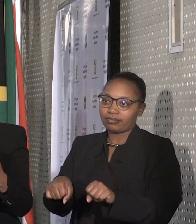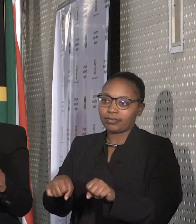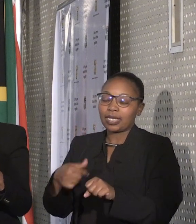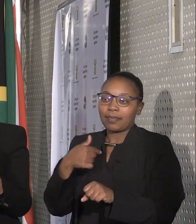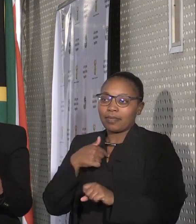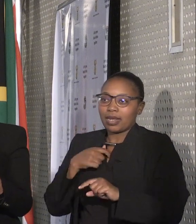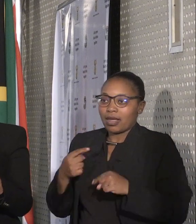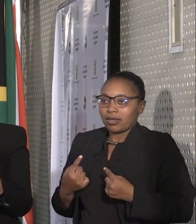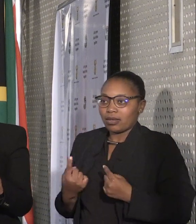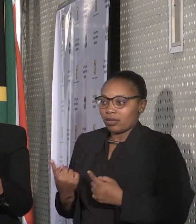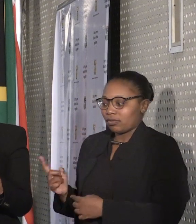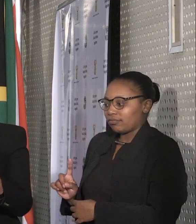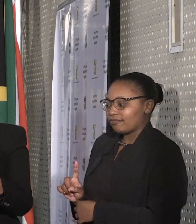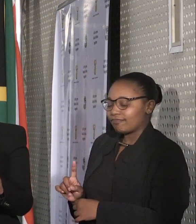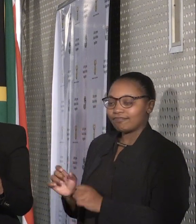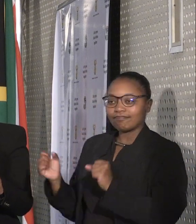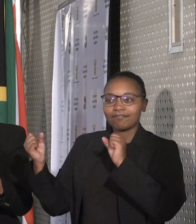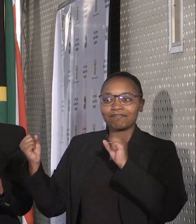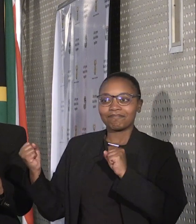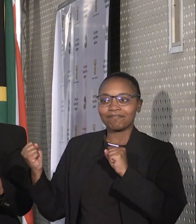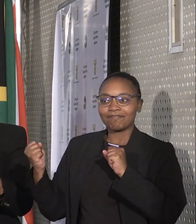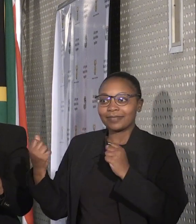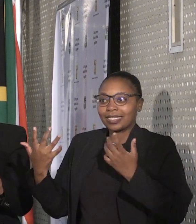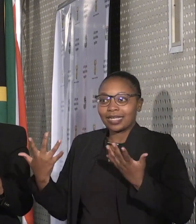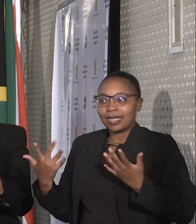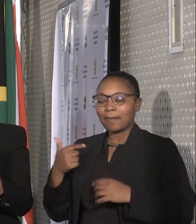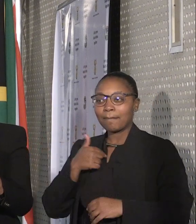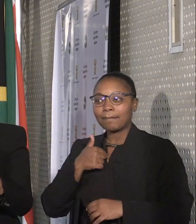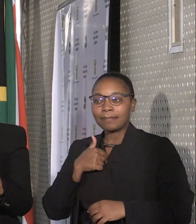I cannot stand here with an